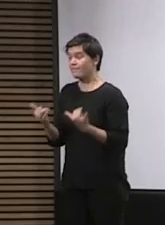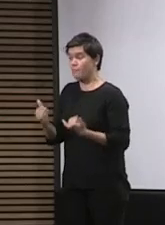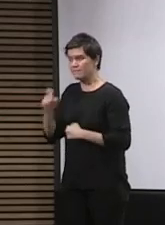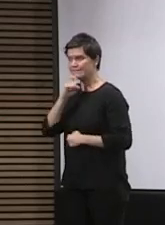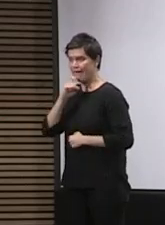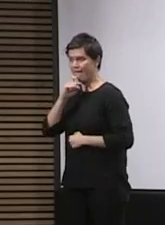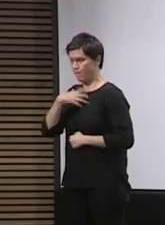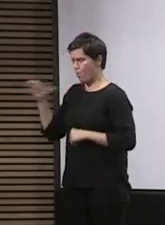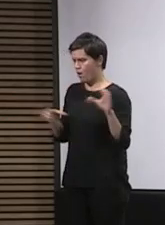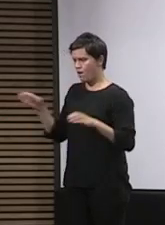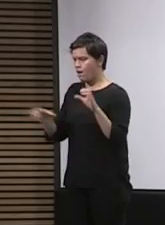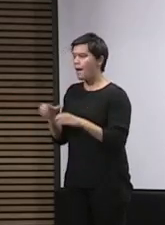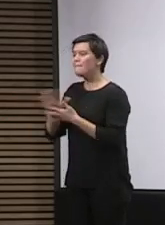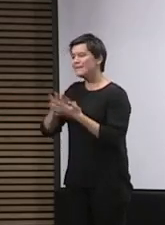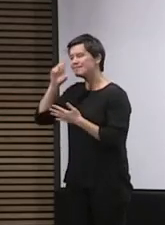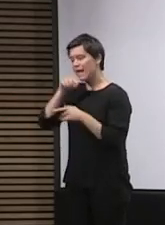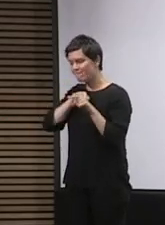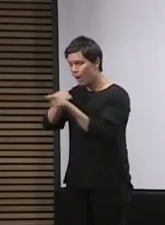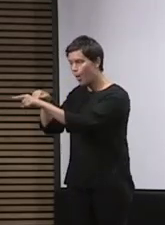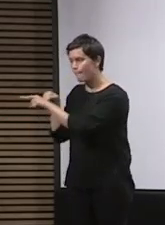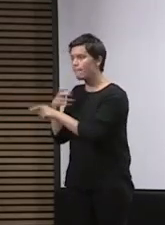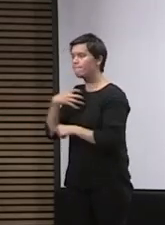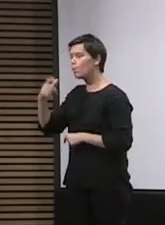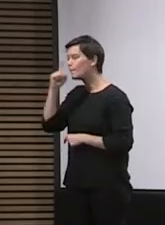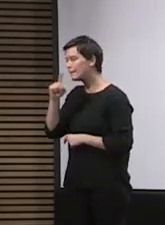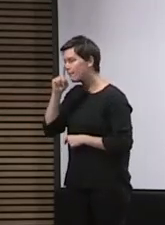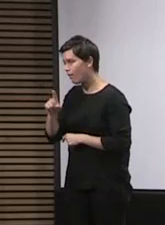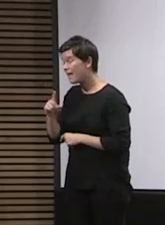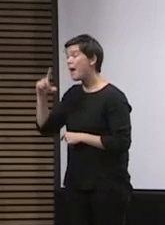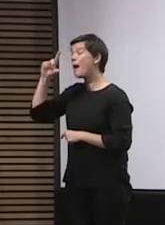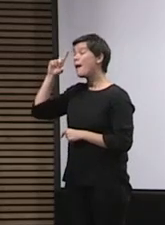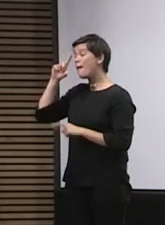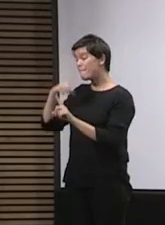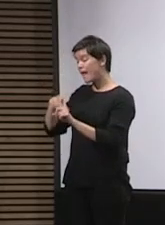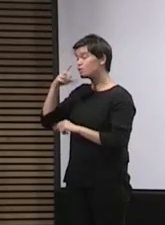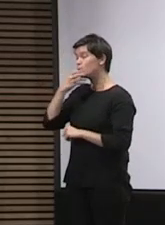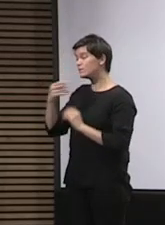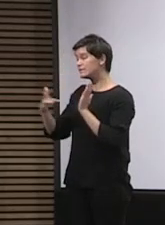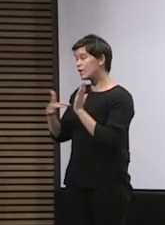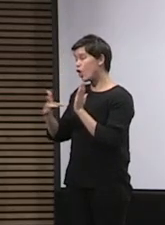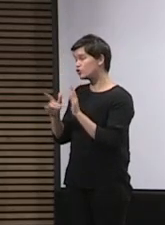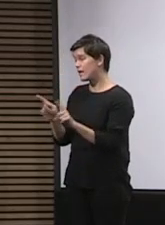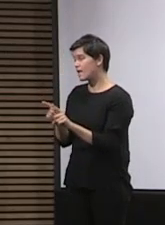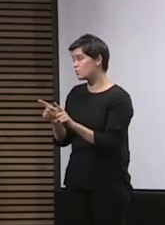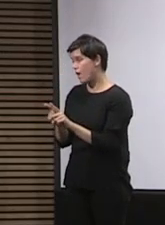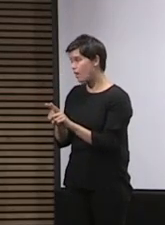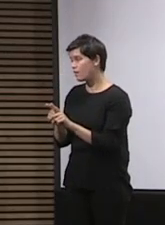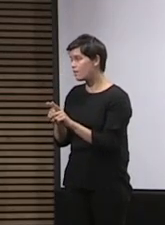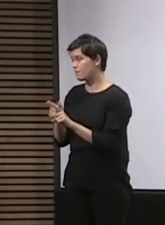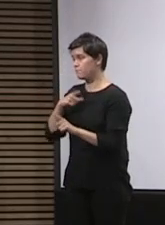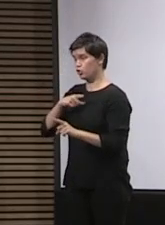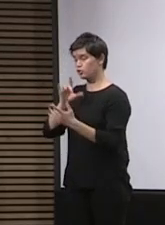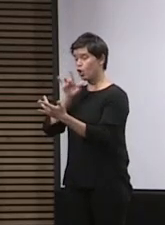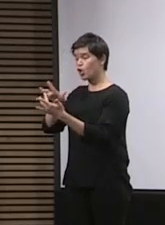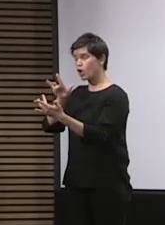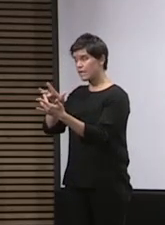also using technology in order for that to be able to have the capacity to do more contact tracing,